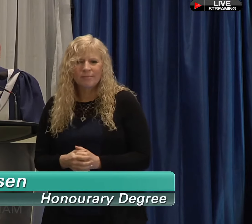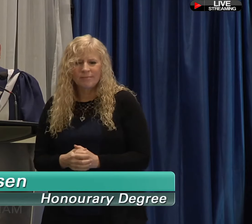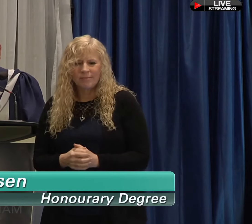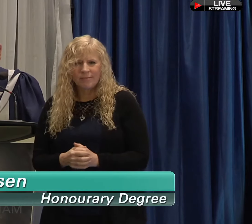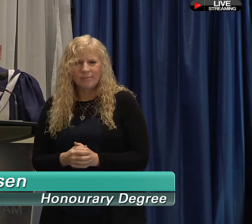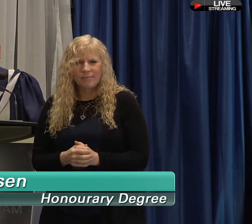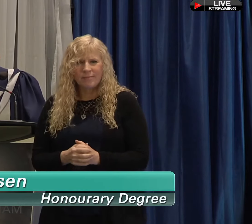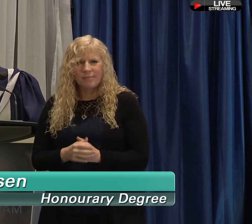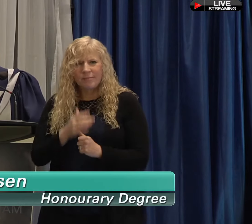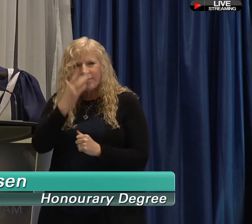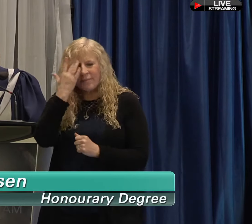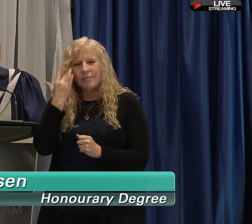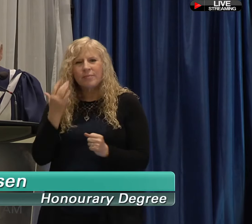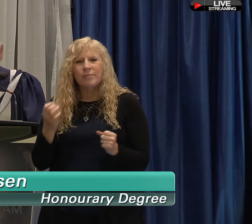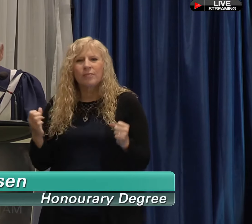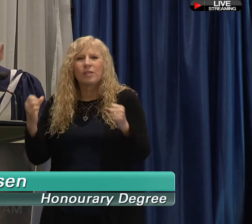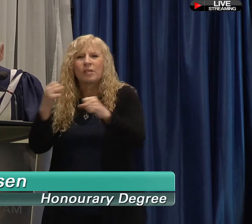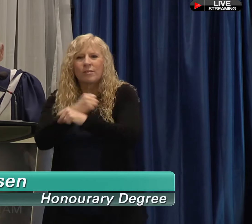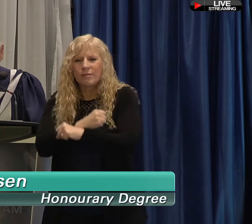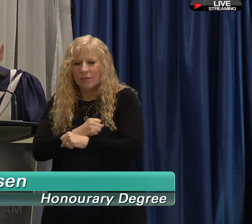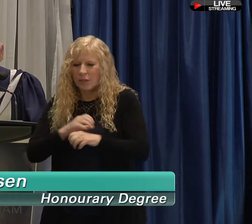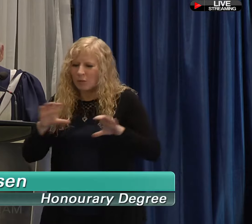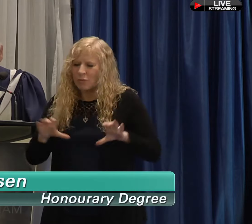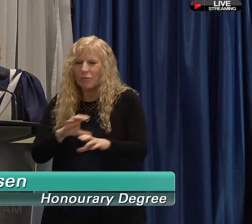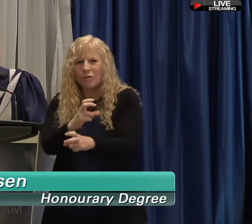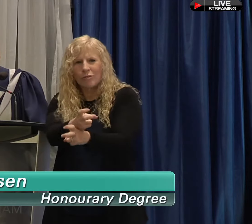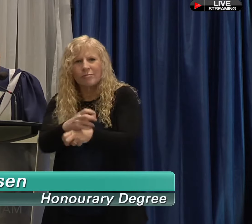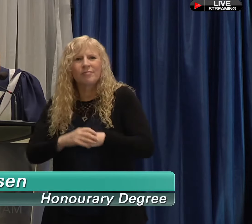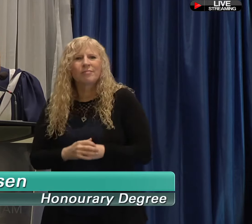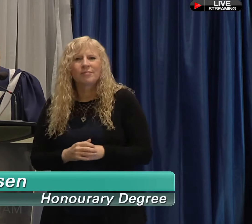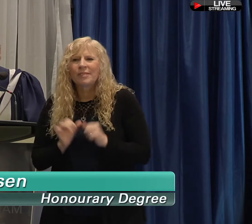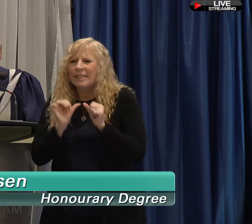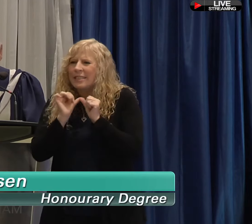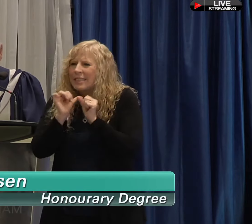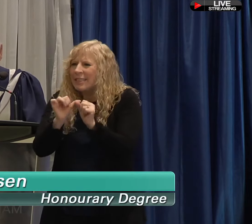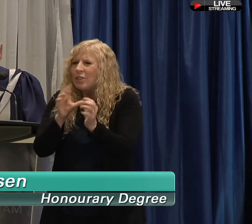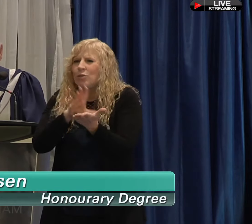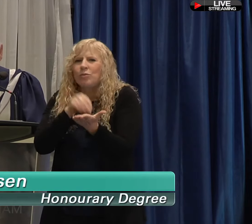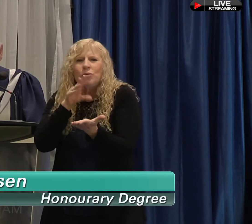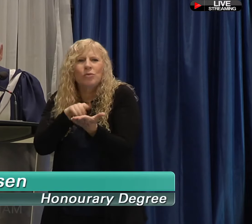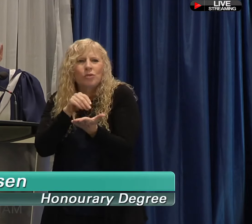Find your passion and work hard on it. Continue to learn.